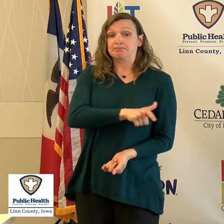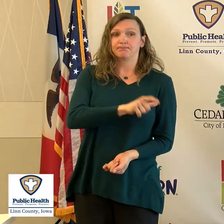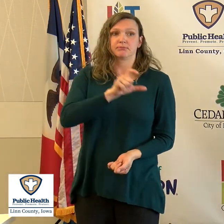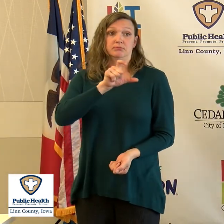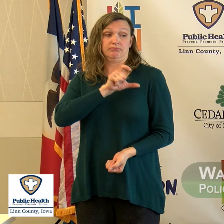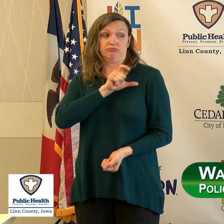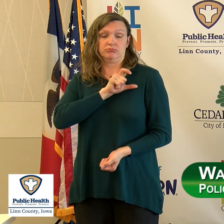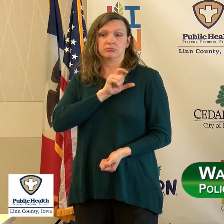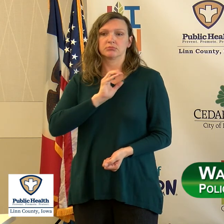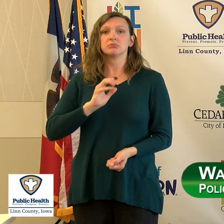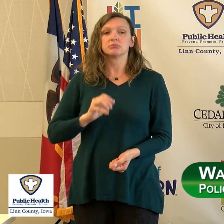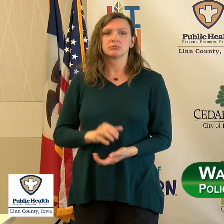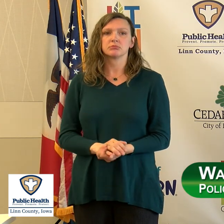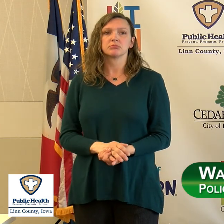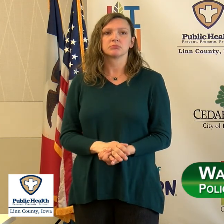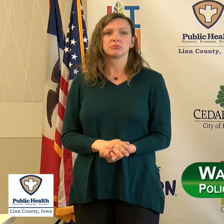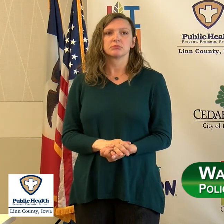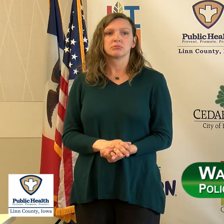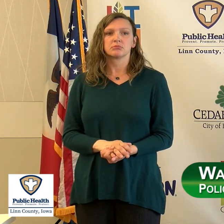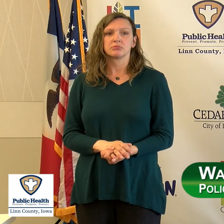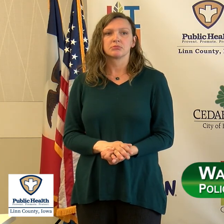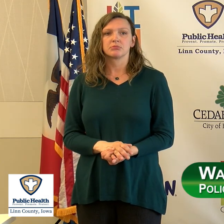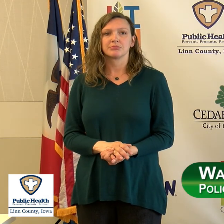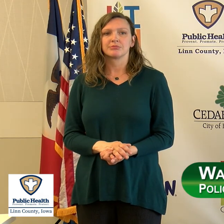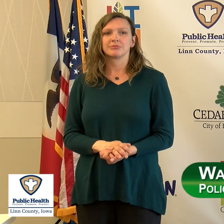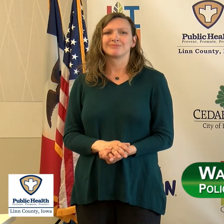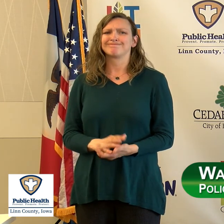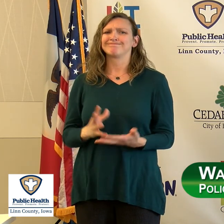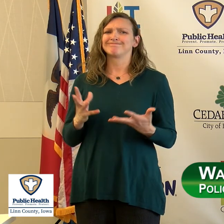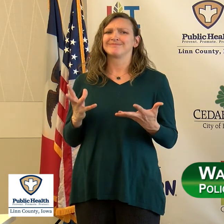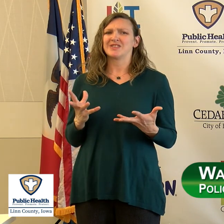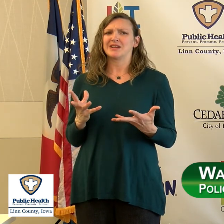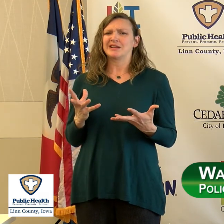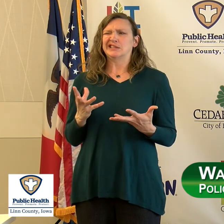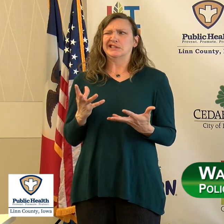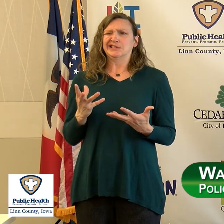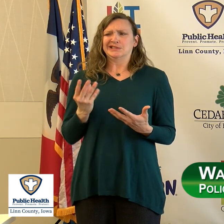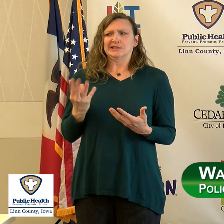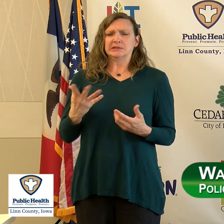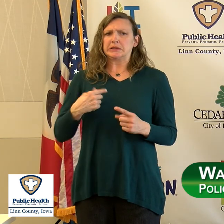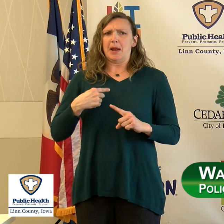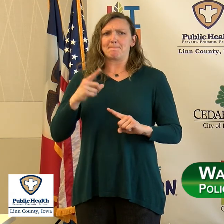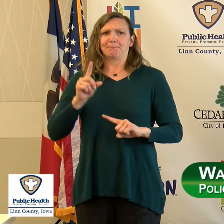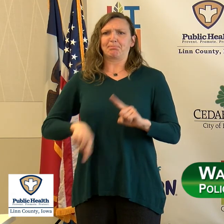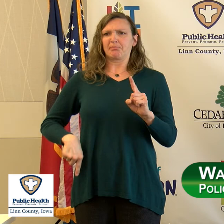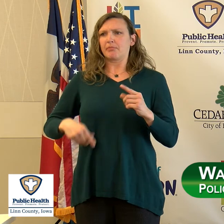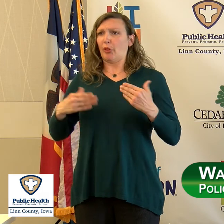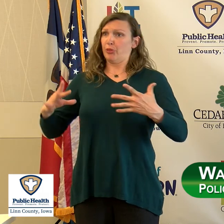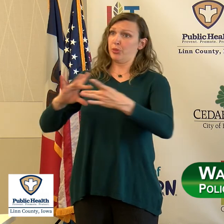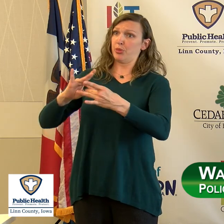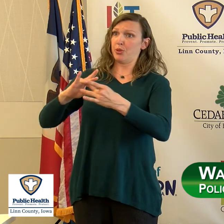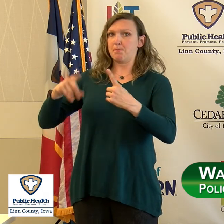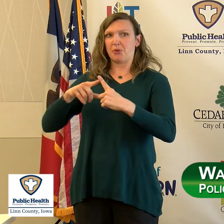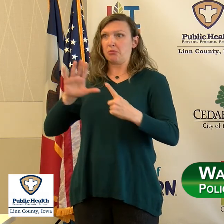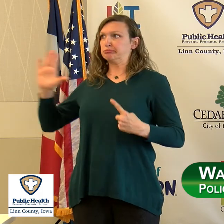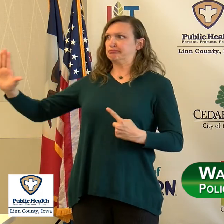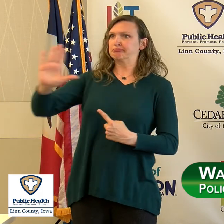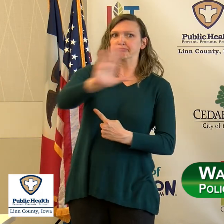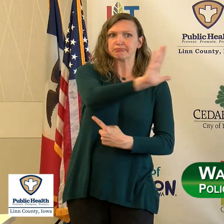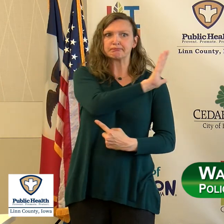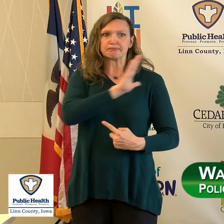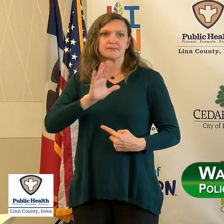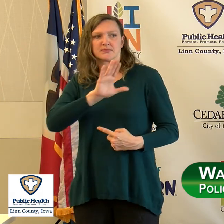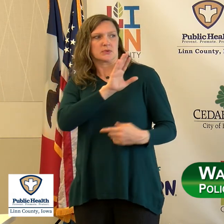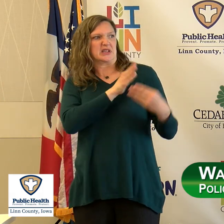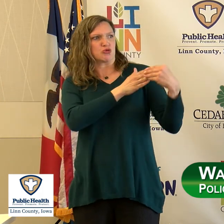Yeah, thank you. I cannot speak for other law enforcement leaders outside of the city of Cedar Rapids. I do